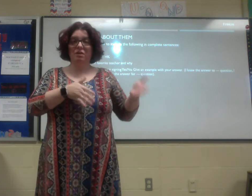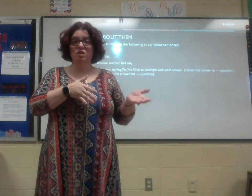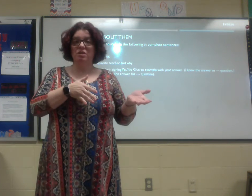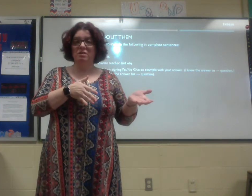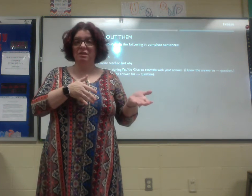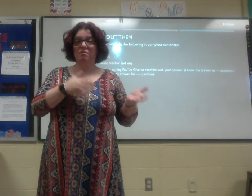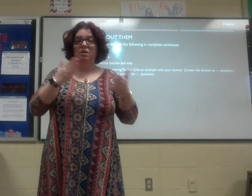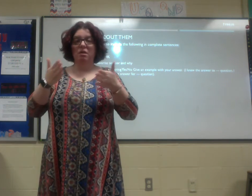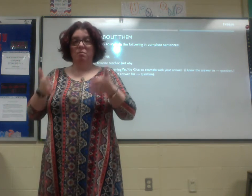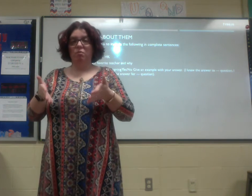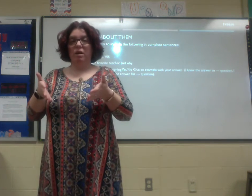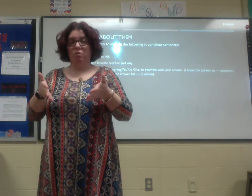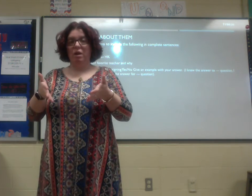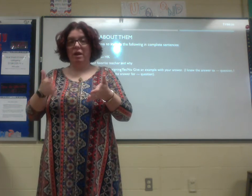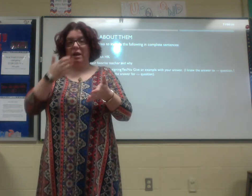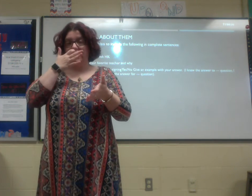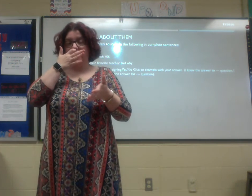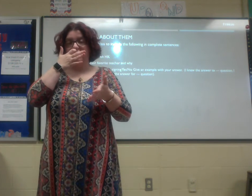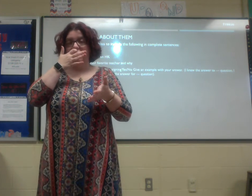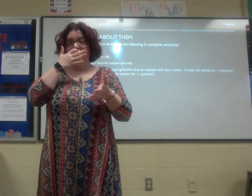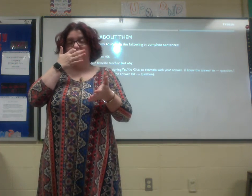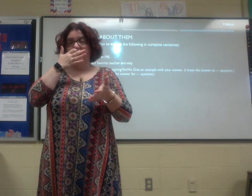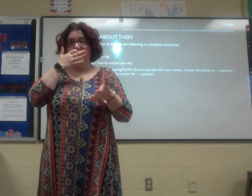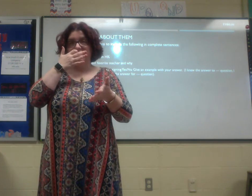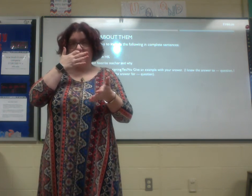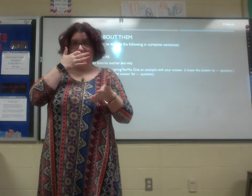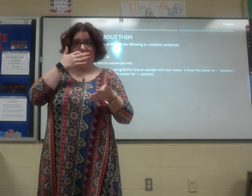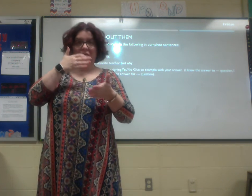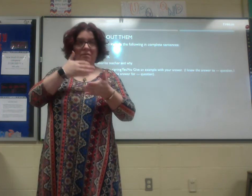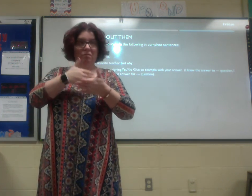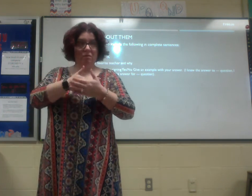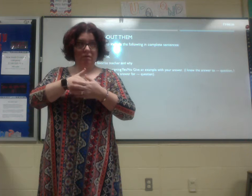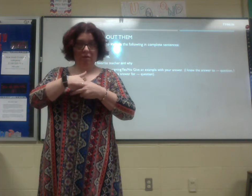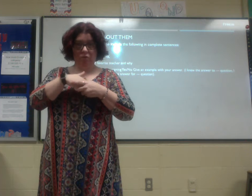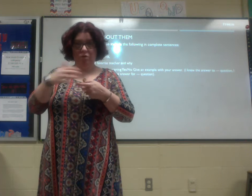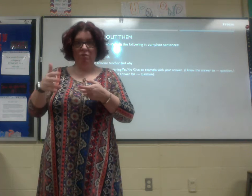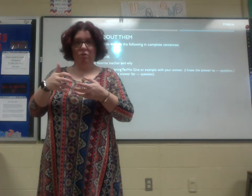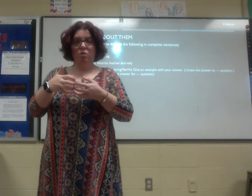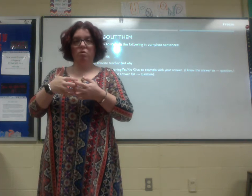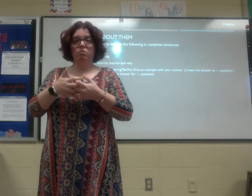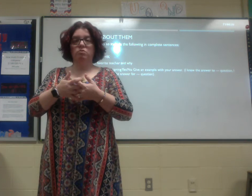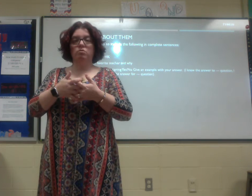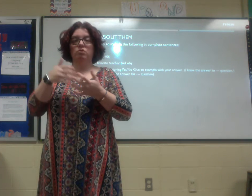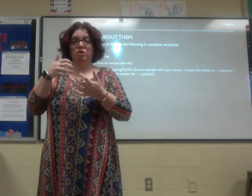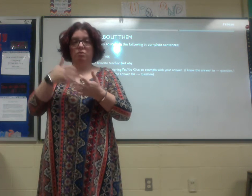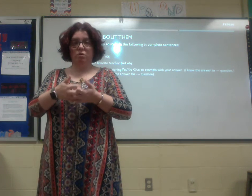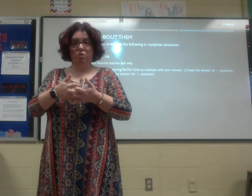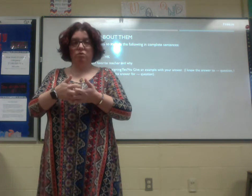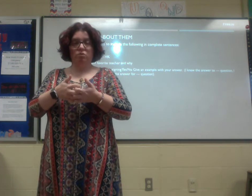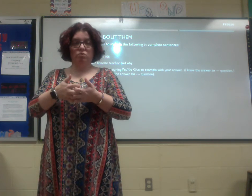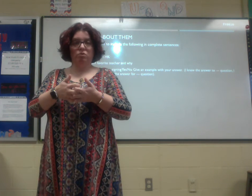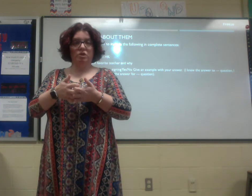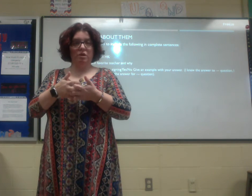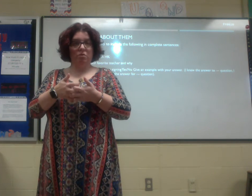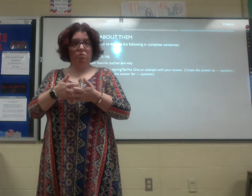eventually see them, but right away I can't. So I'm asking if you can record through Schoology and go through